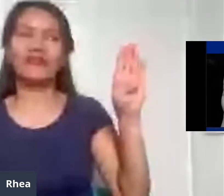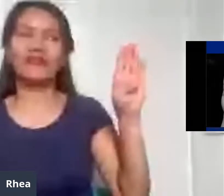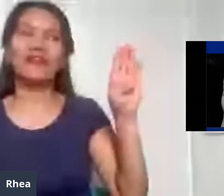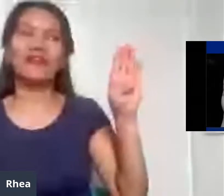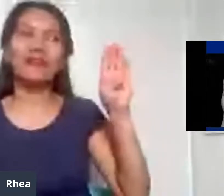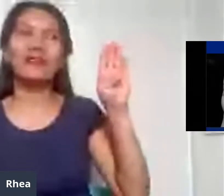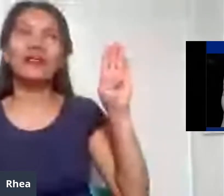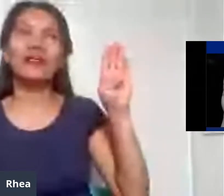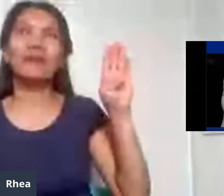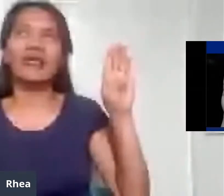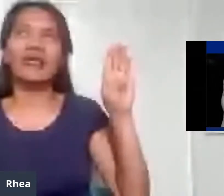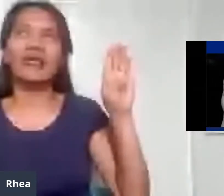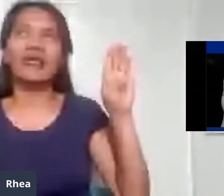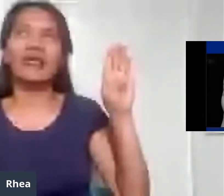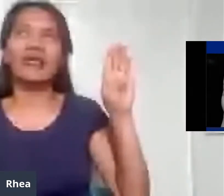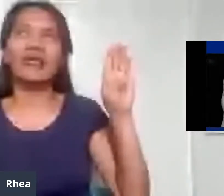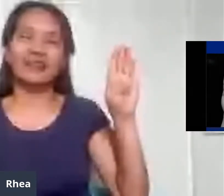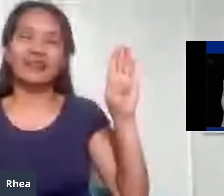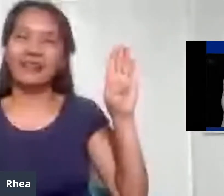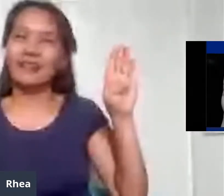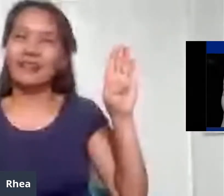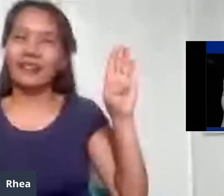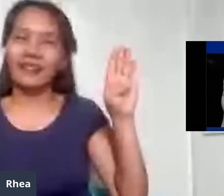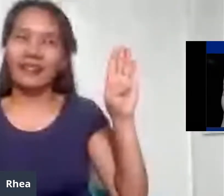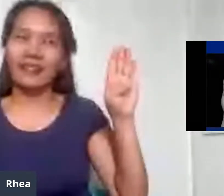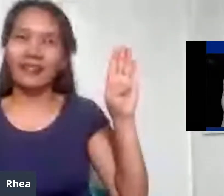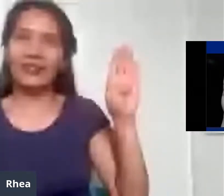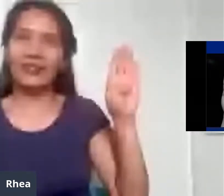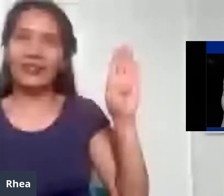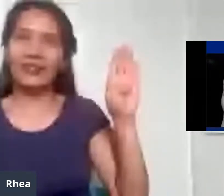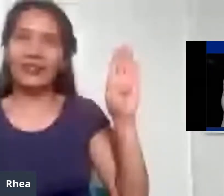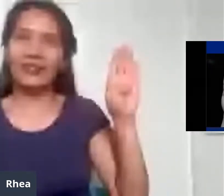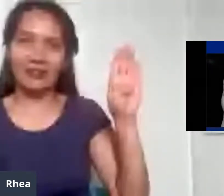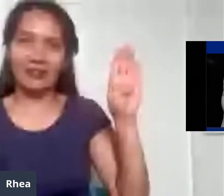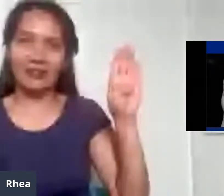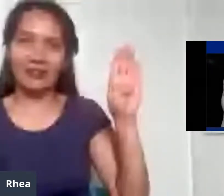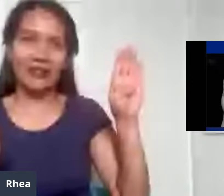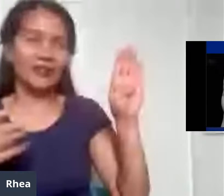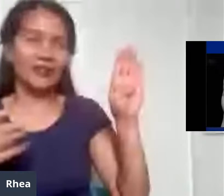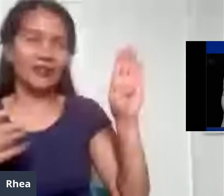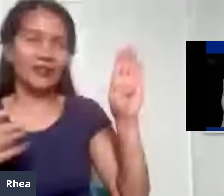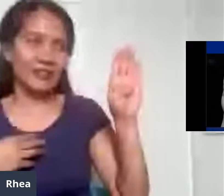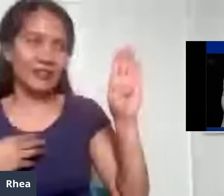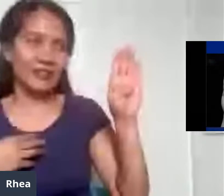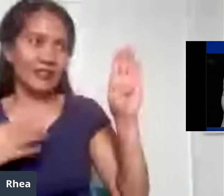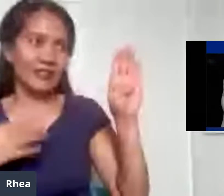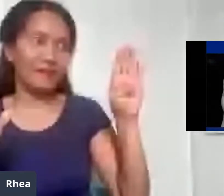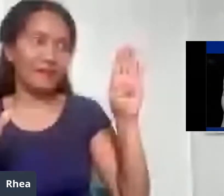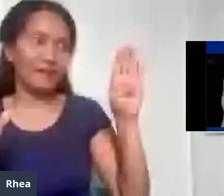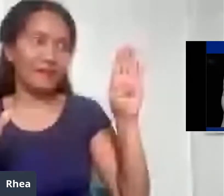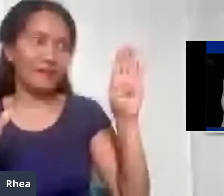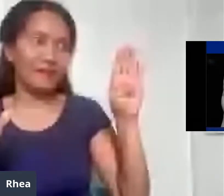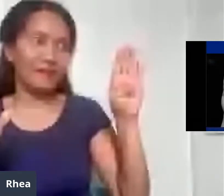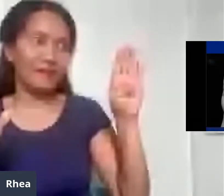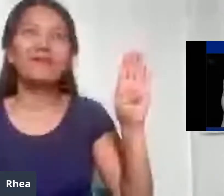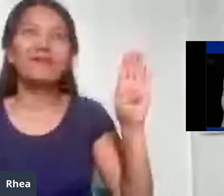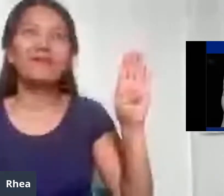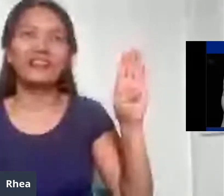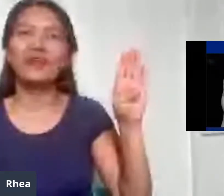What do we think? The word, the very popular place in